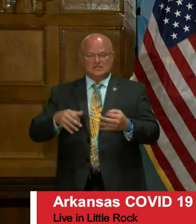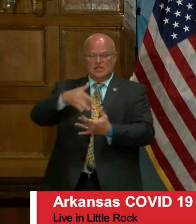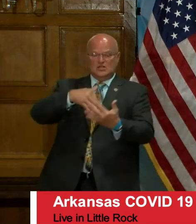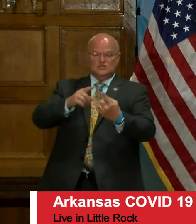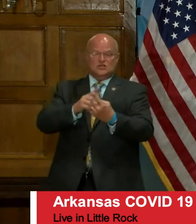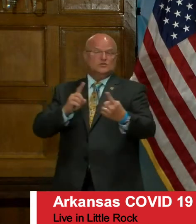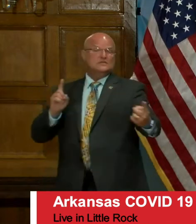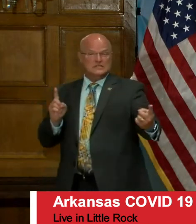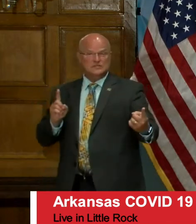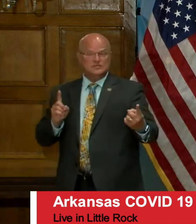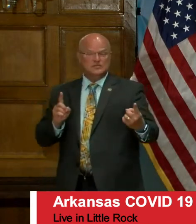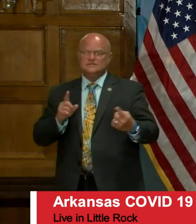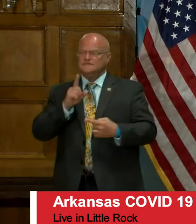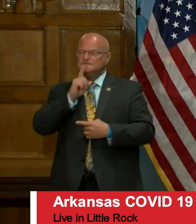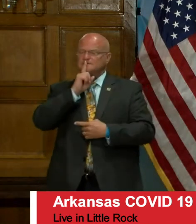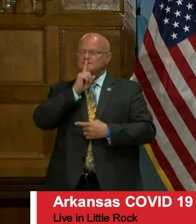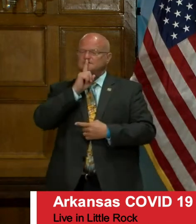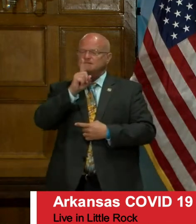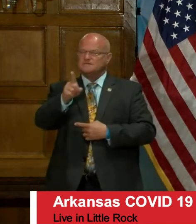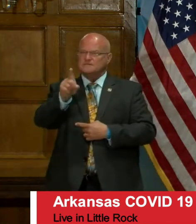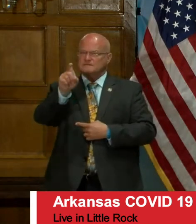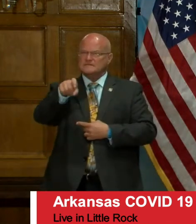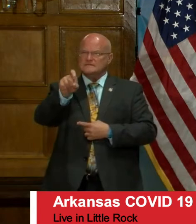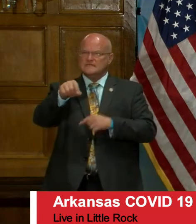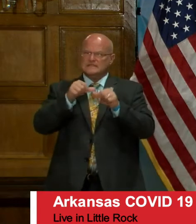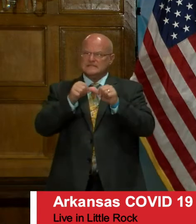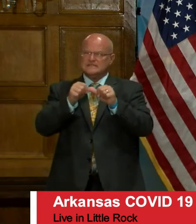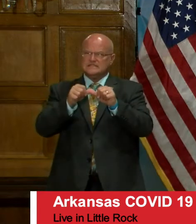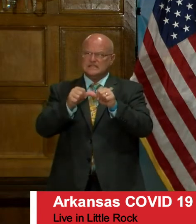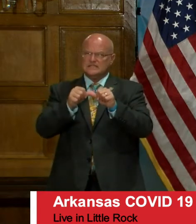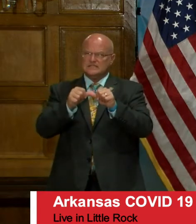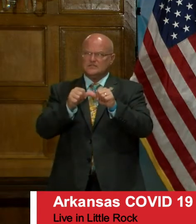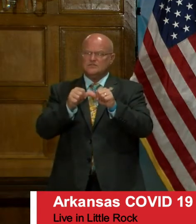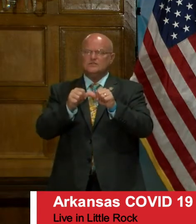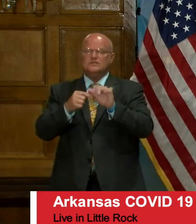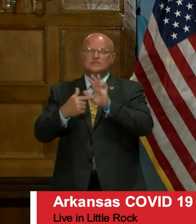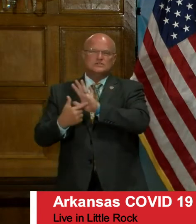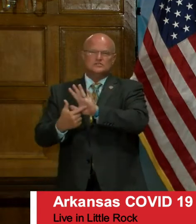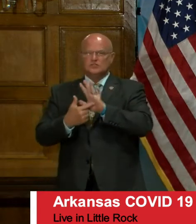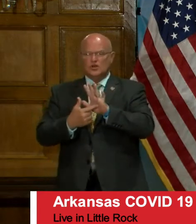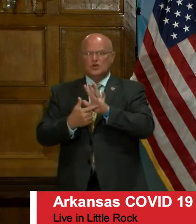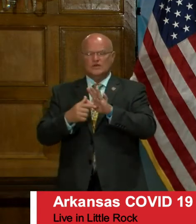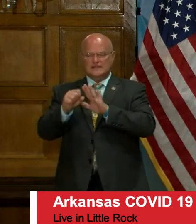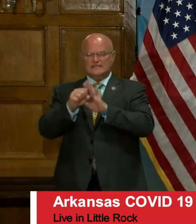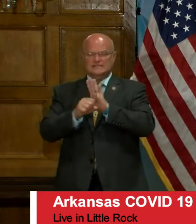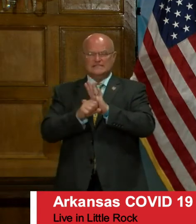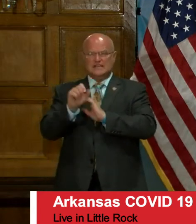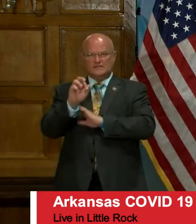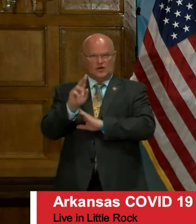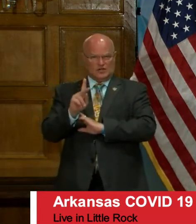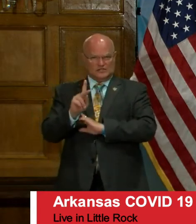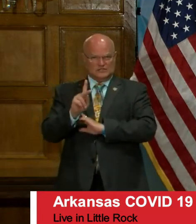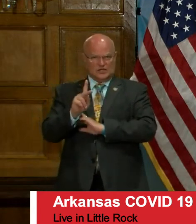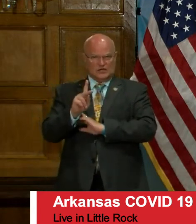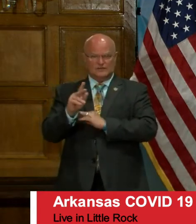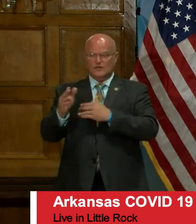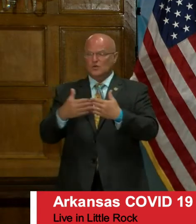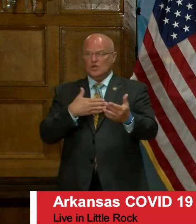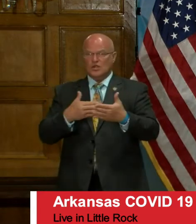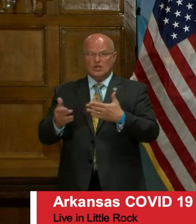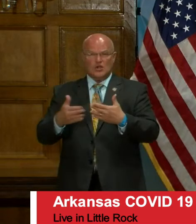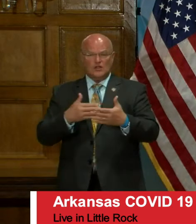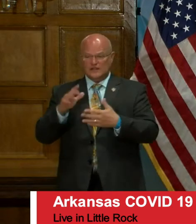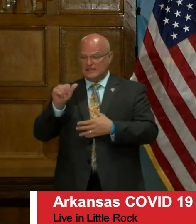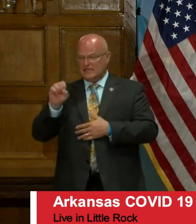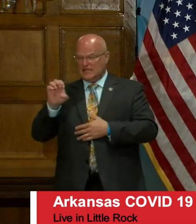social discipline is a constant that we need to continue to exercise in the state of Arkansas, regardless of